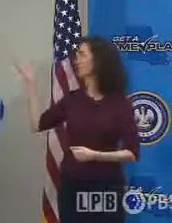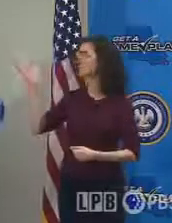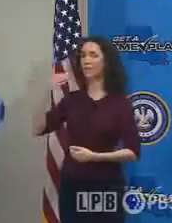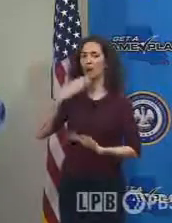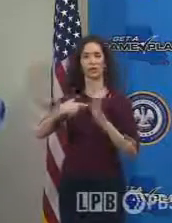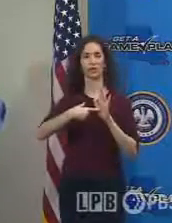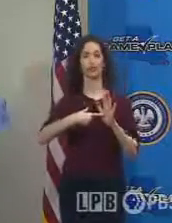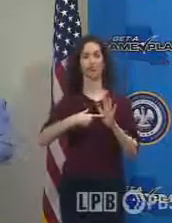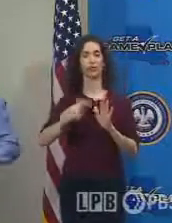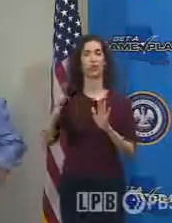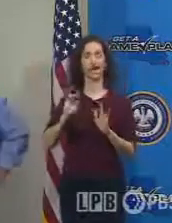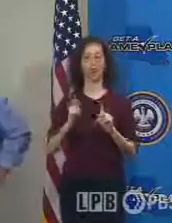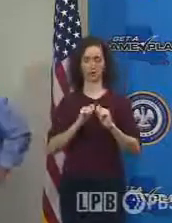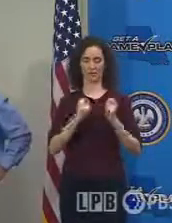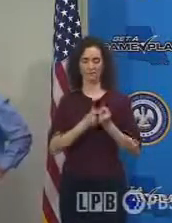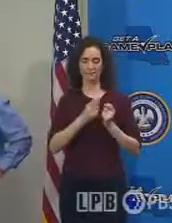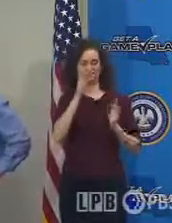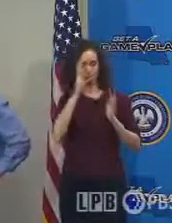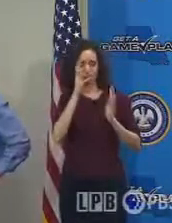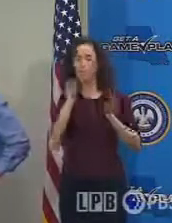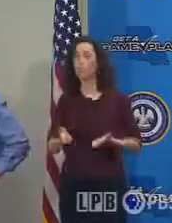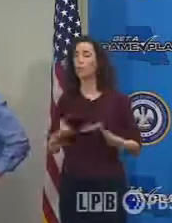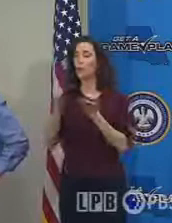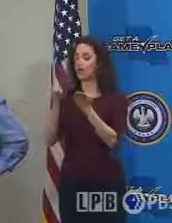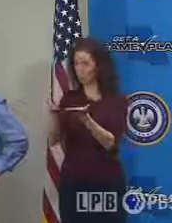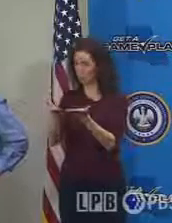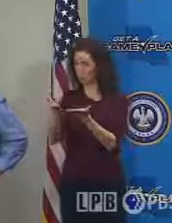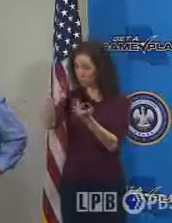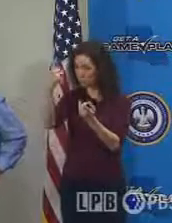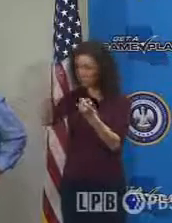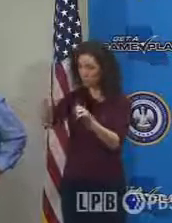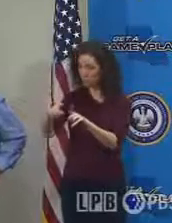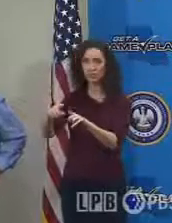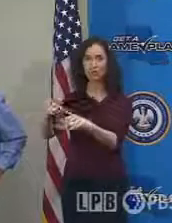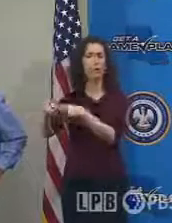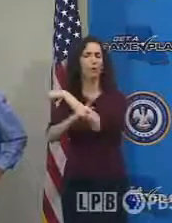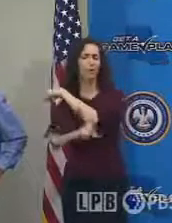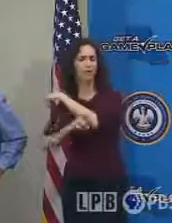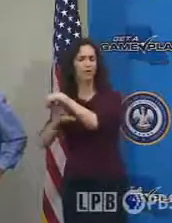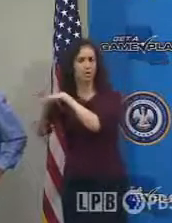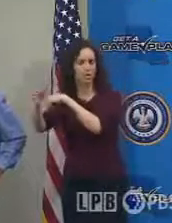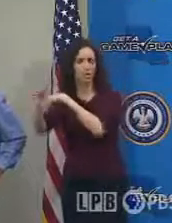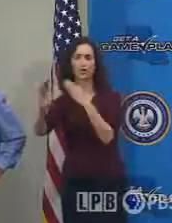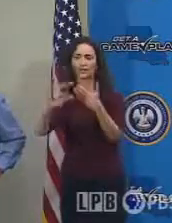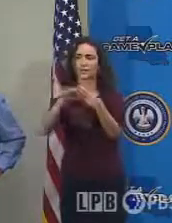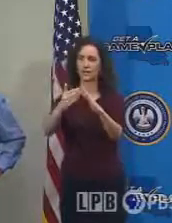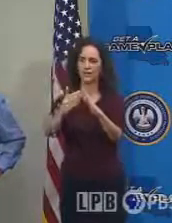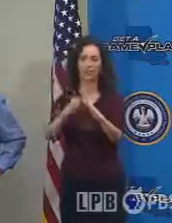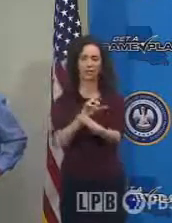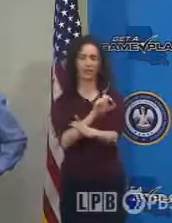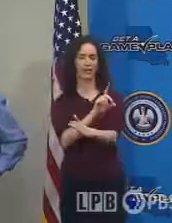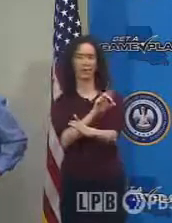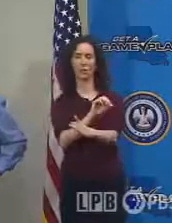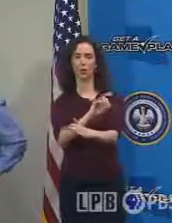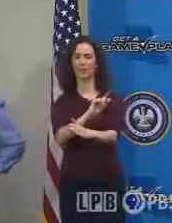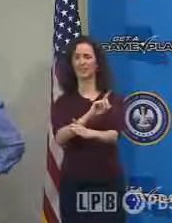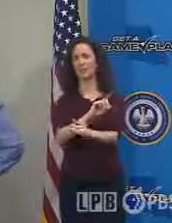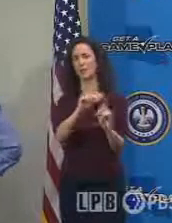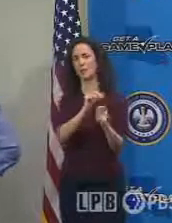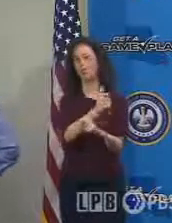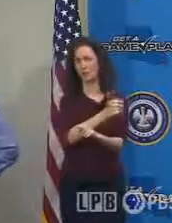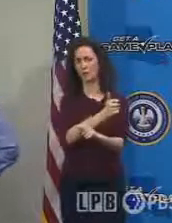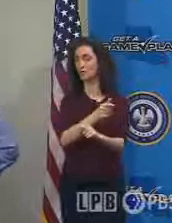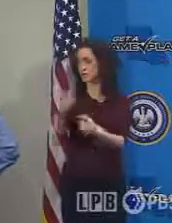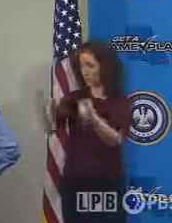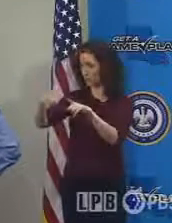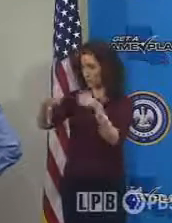was a recommendation that our team came up with. Thankfully, between the parish, the city, and DOTD, they were okay with